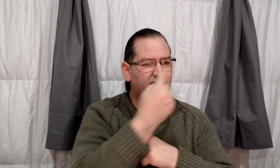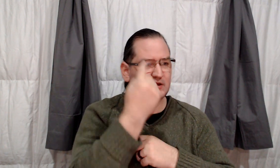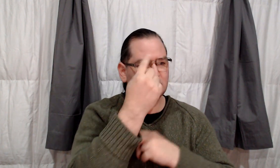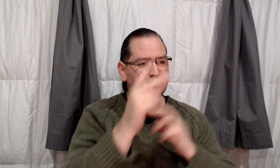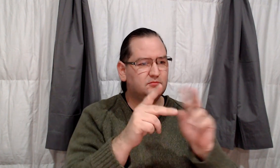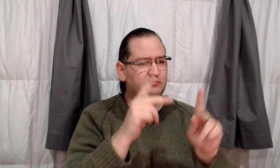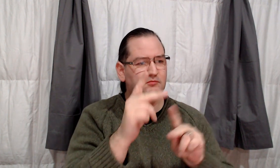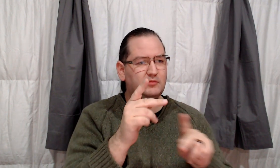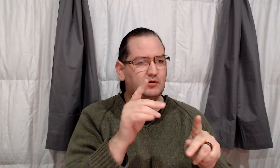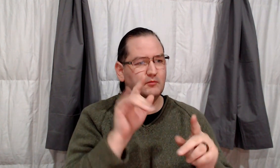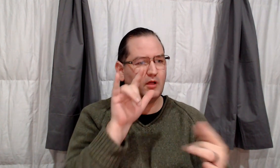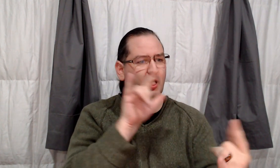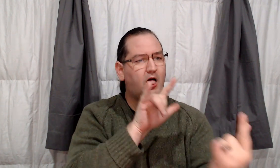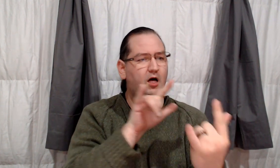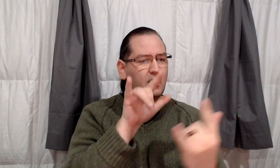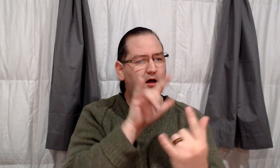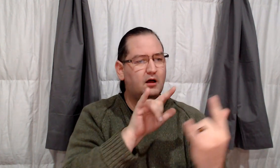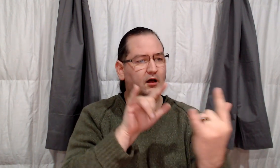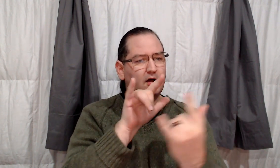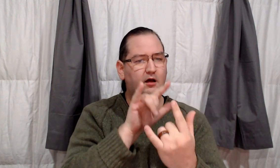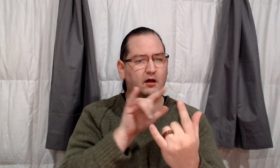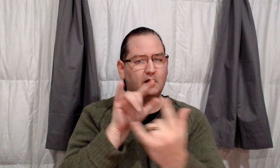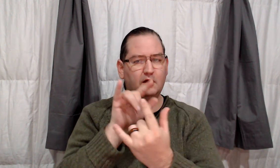See those faces, feel that love right now.